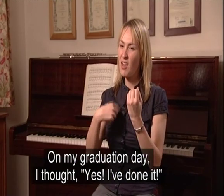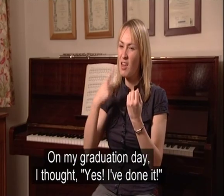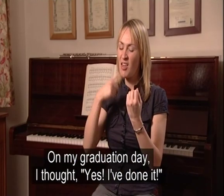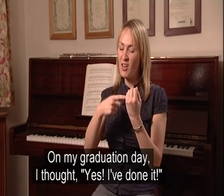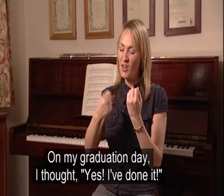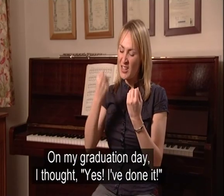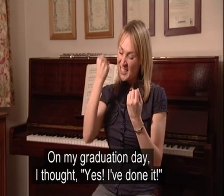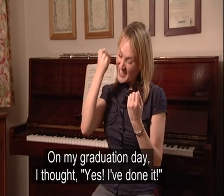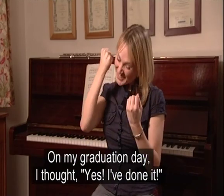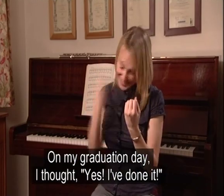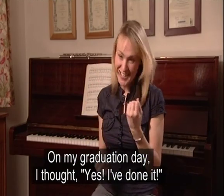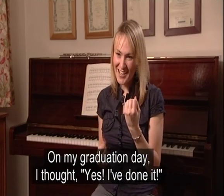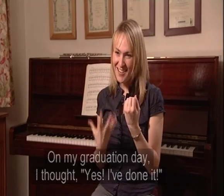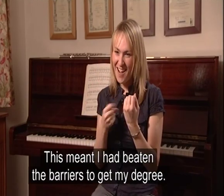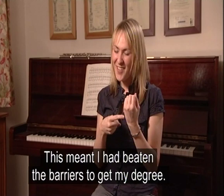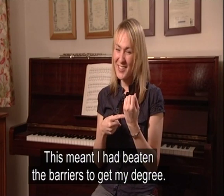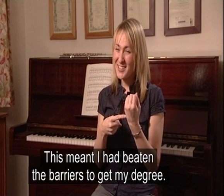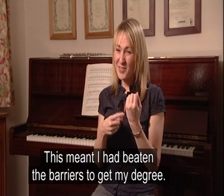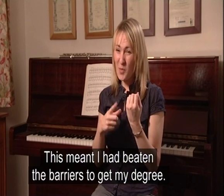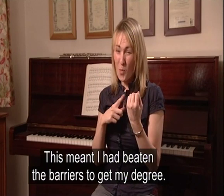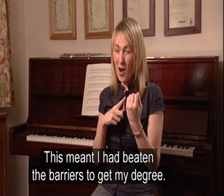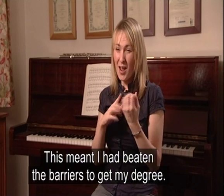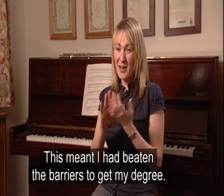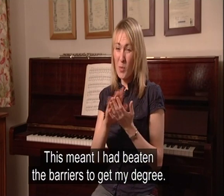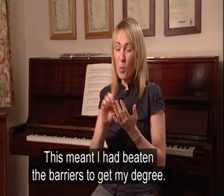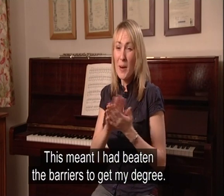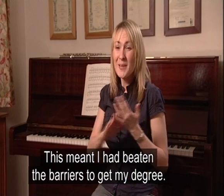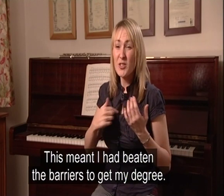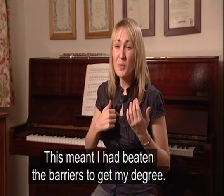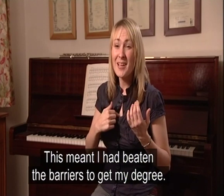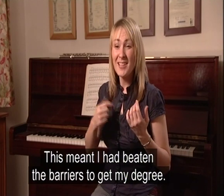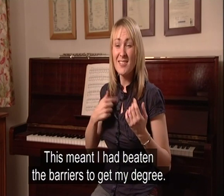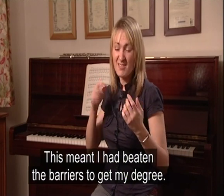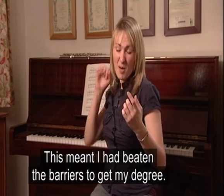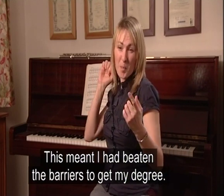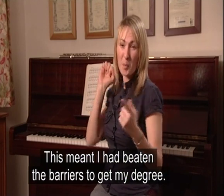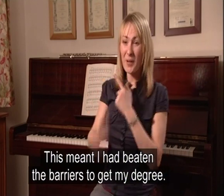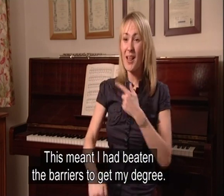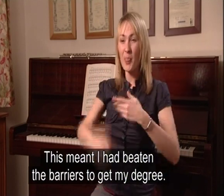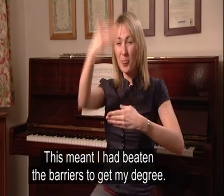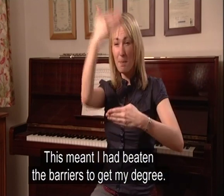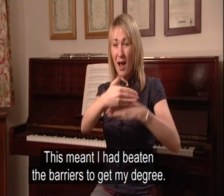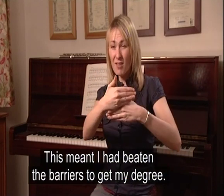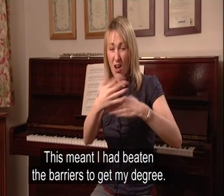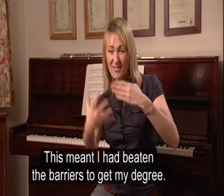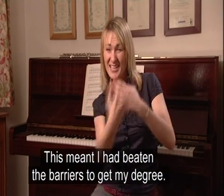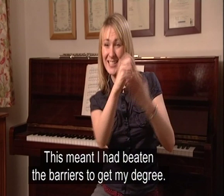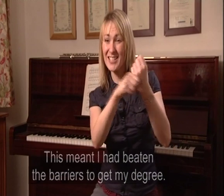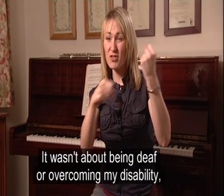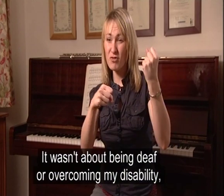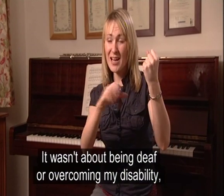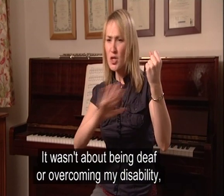On my graduation day, I thought, yes, I've done it. This meant I had been through the barriers to get my